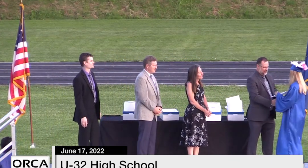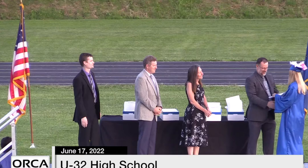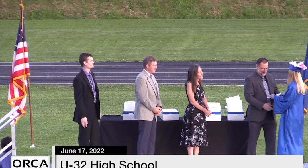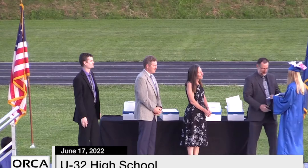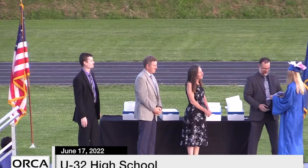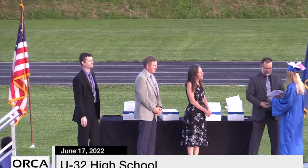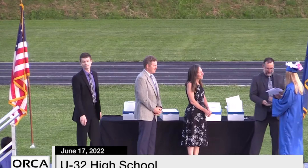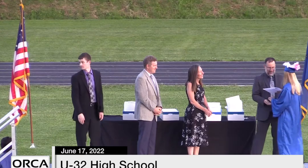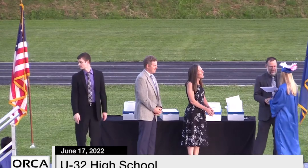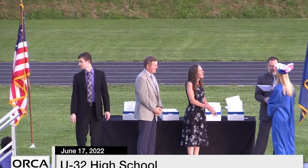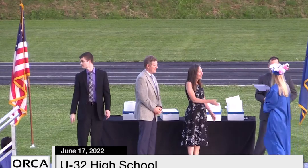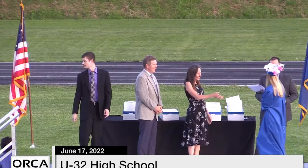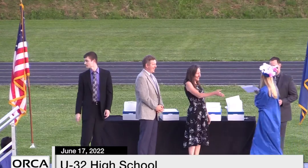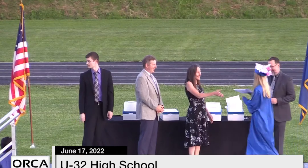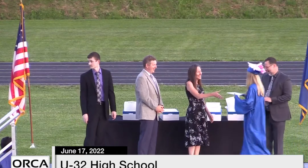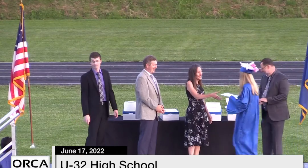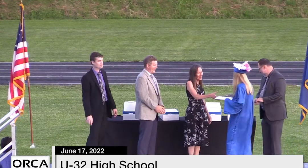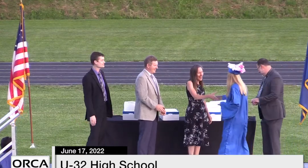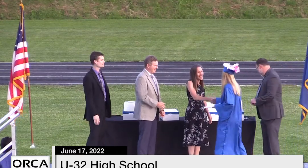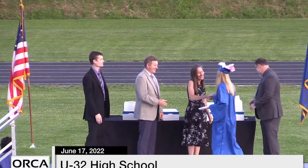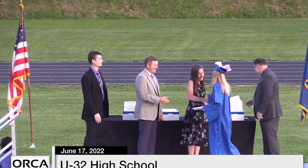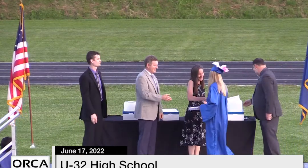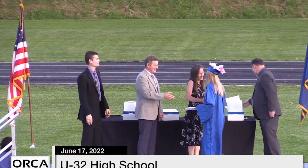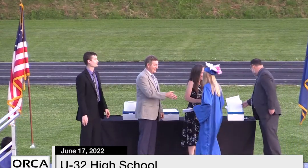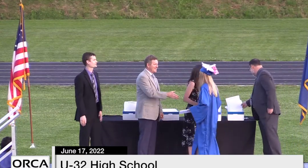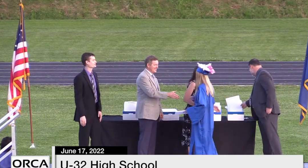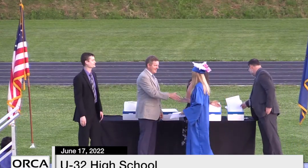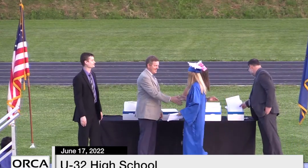Leland James Kennedy.